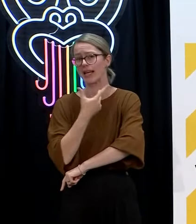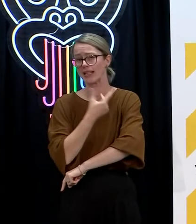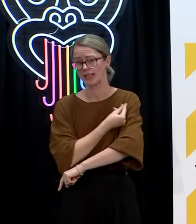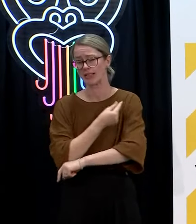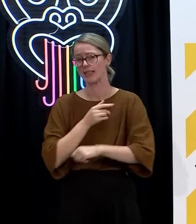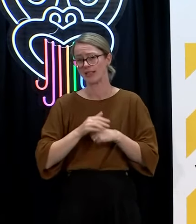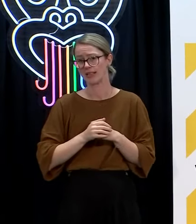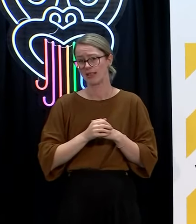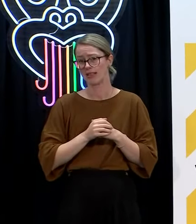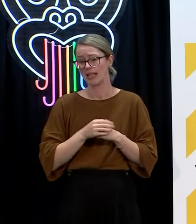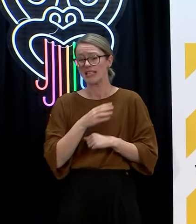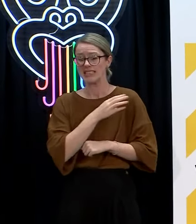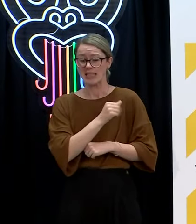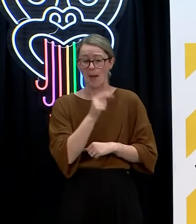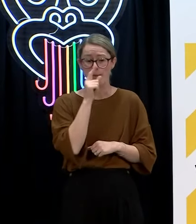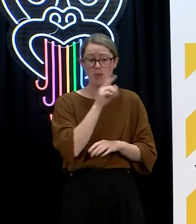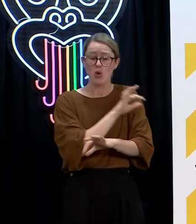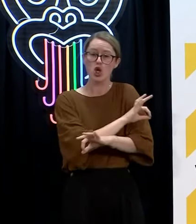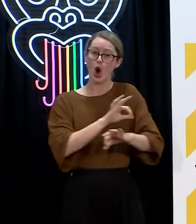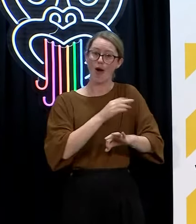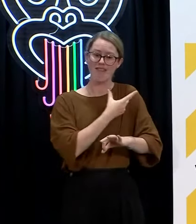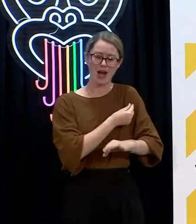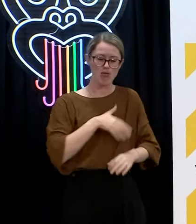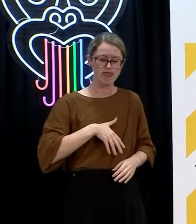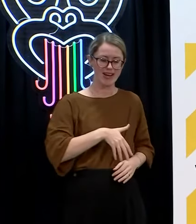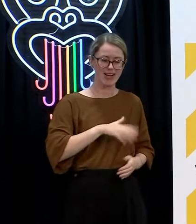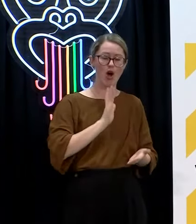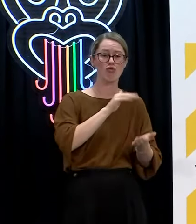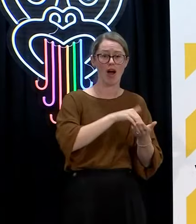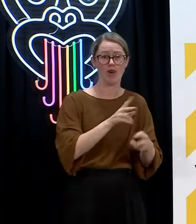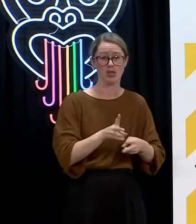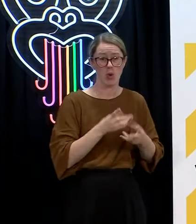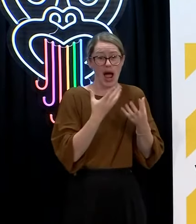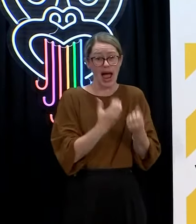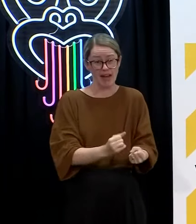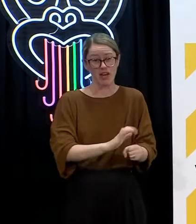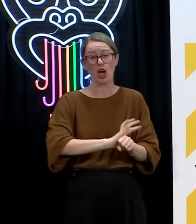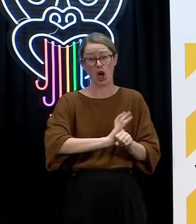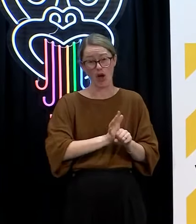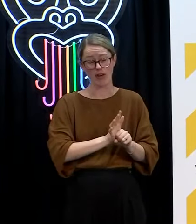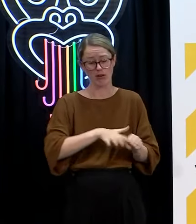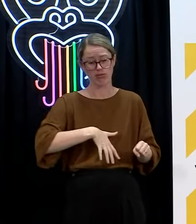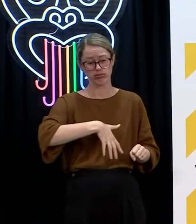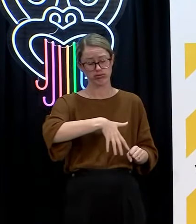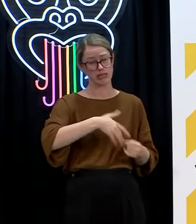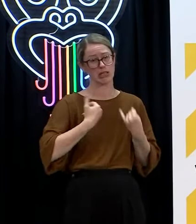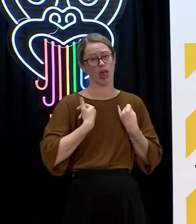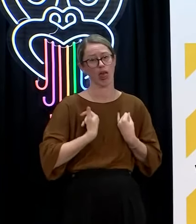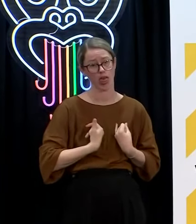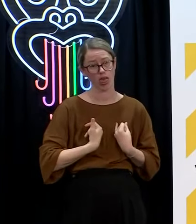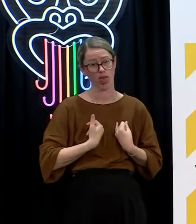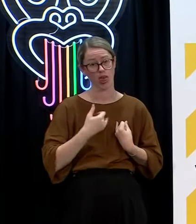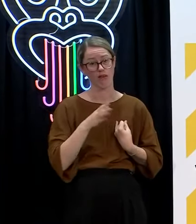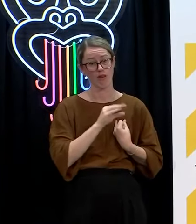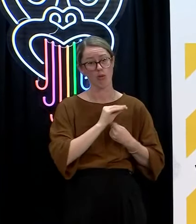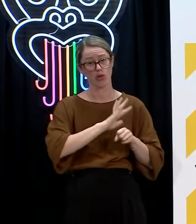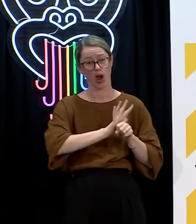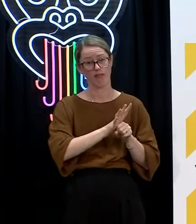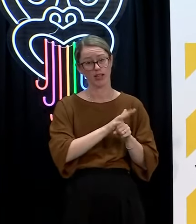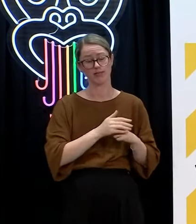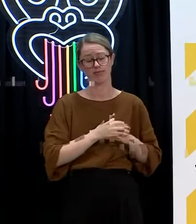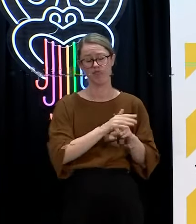We have seen some unvaccinated pregnant women arriving in hospital with COVID-19, quite unwell as a result of the